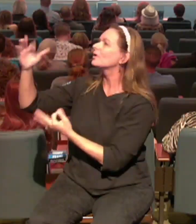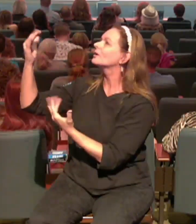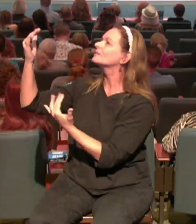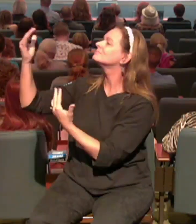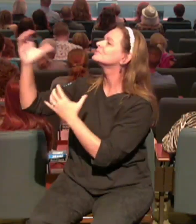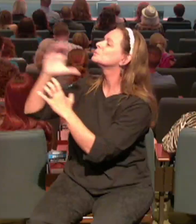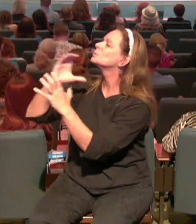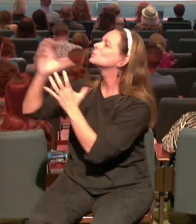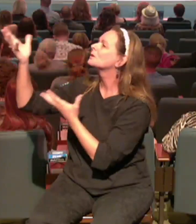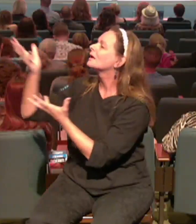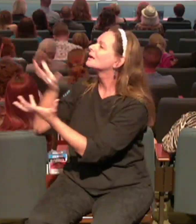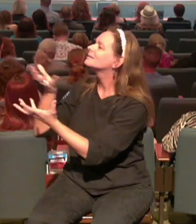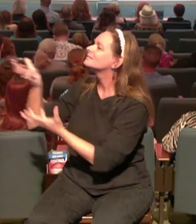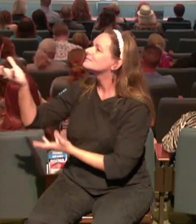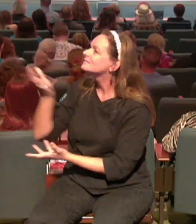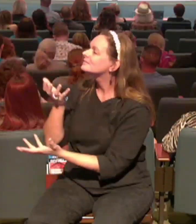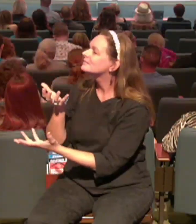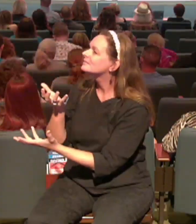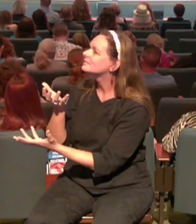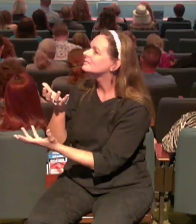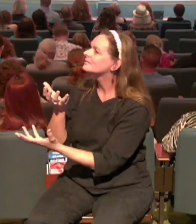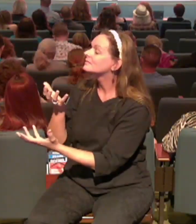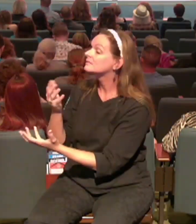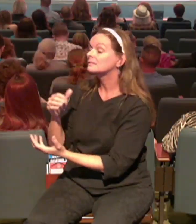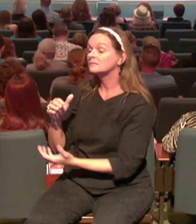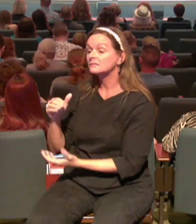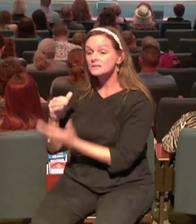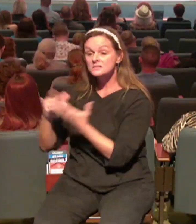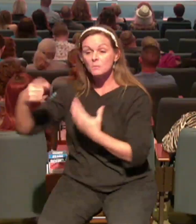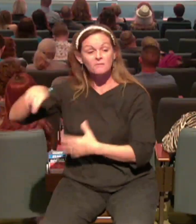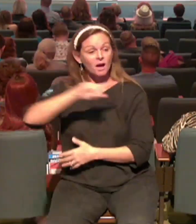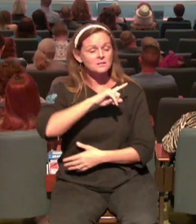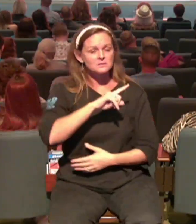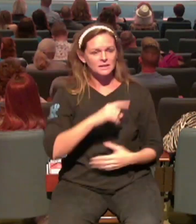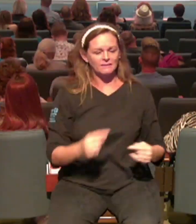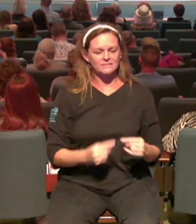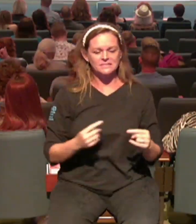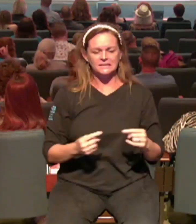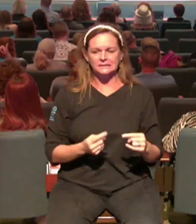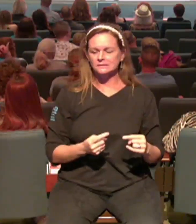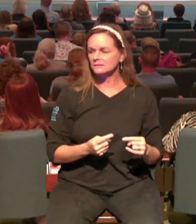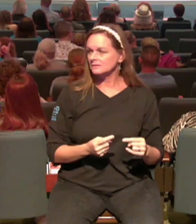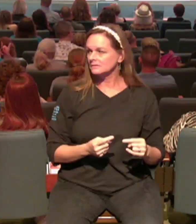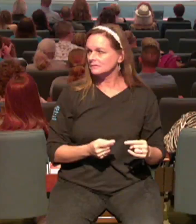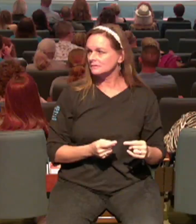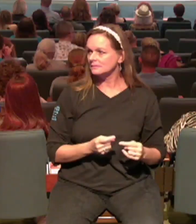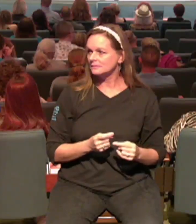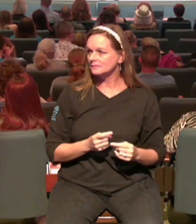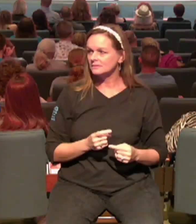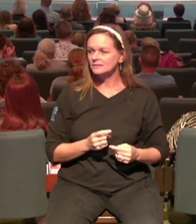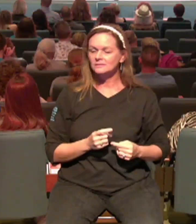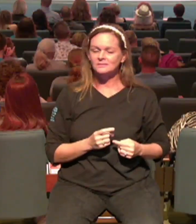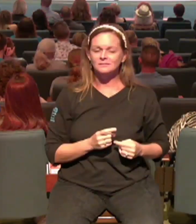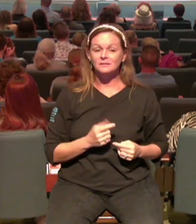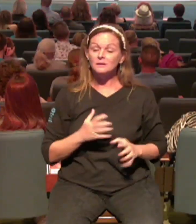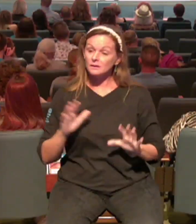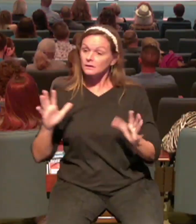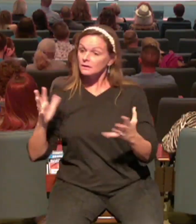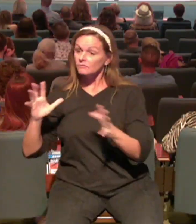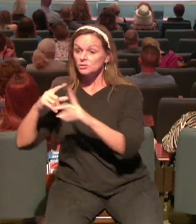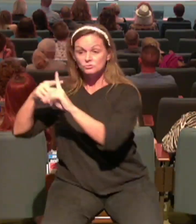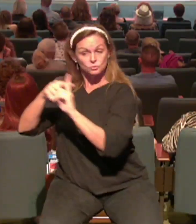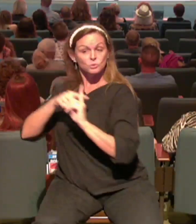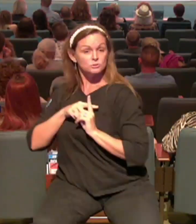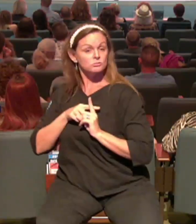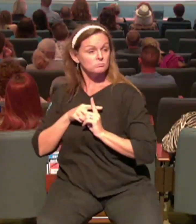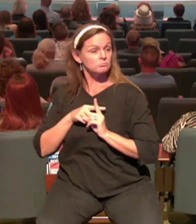here, "Go and sin no more," there was a sin that you've been holding on to that you need to let go of. You might be a Christian and have been following